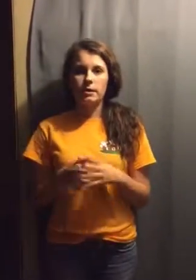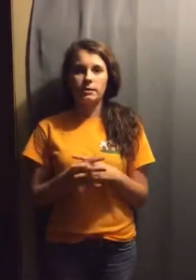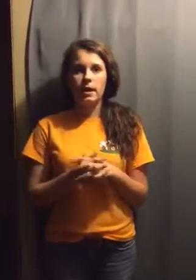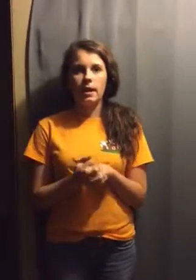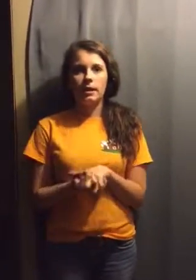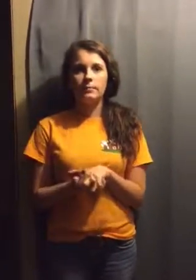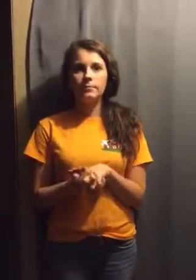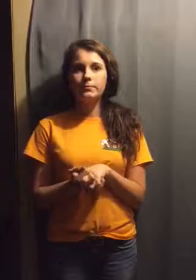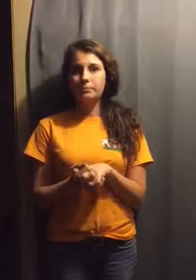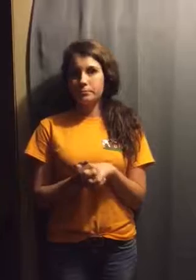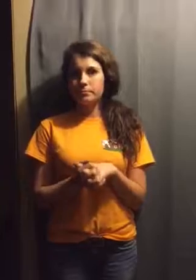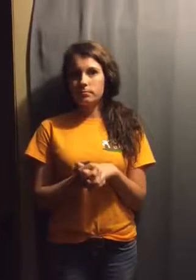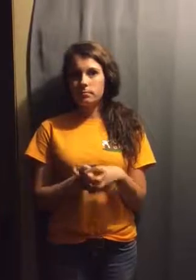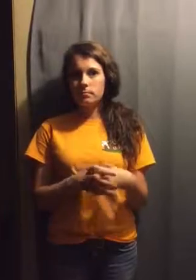dress. And